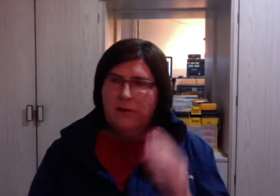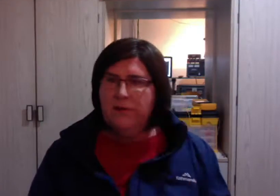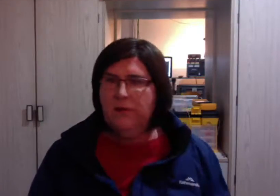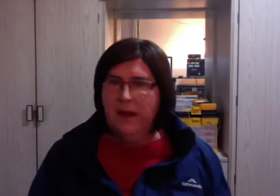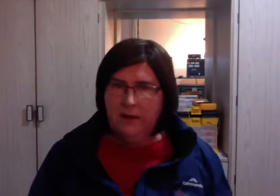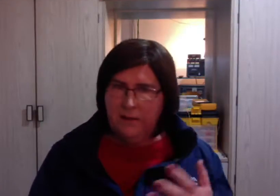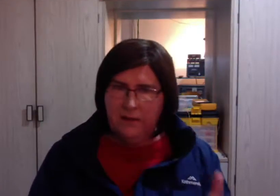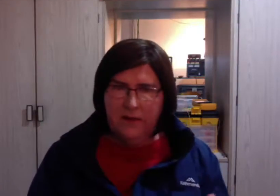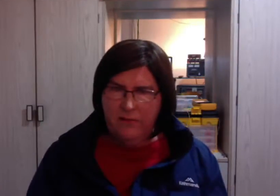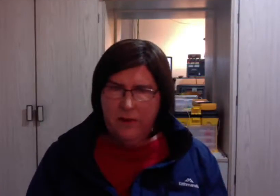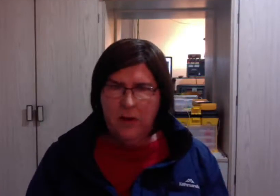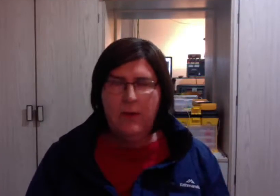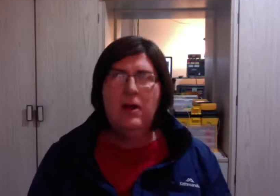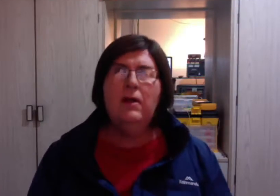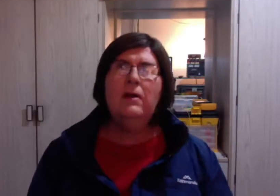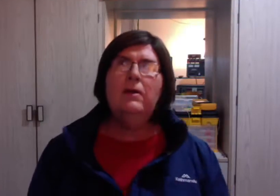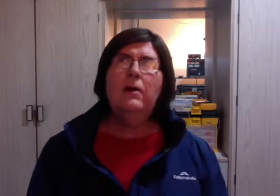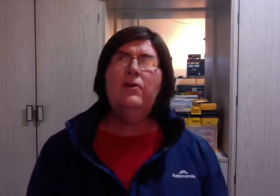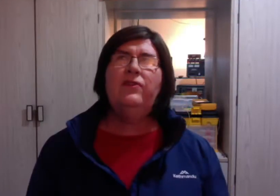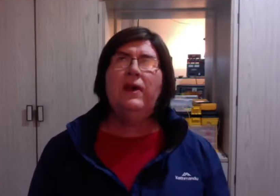So that's very common. I would say